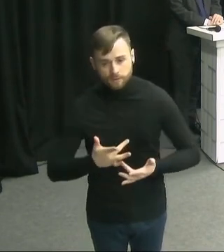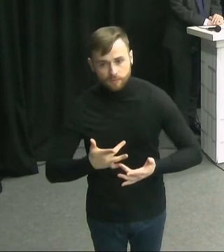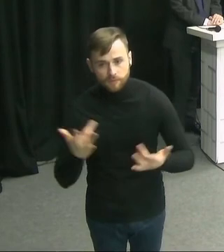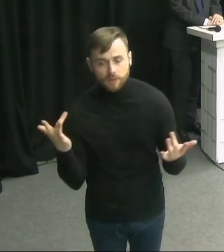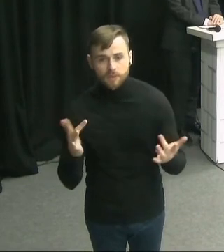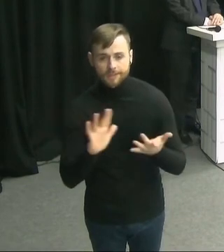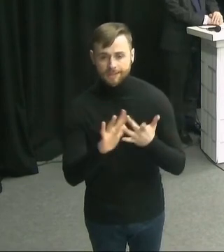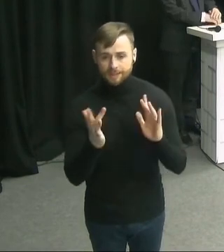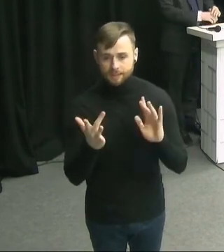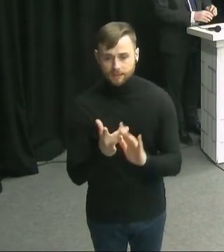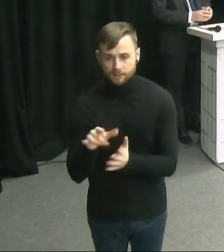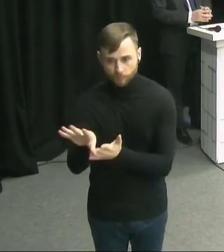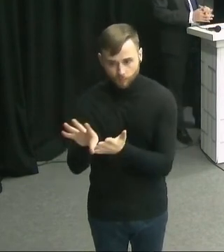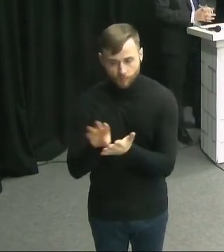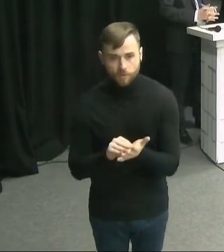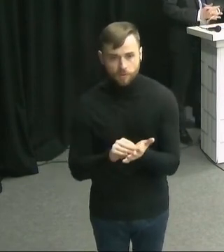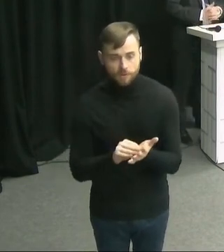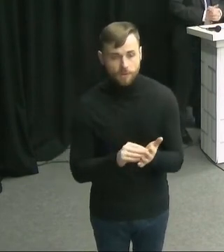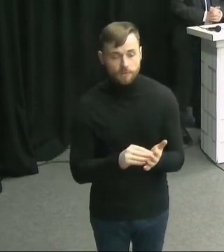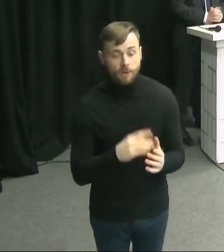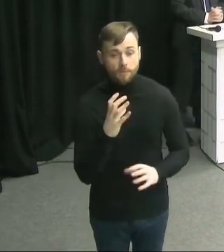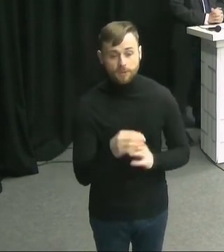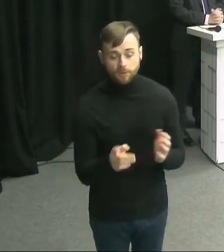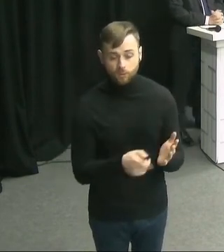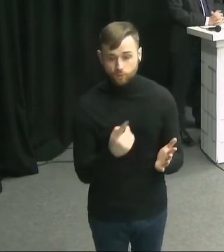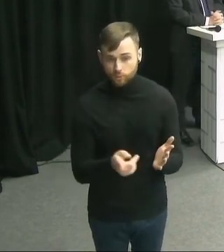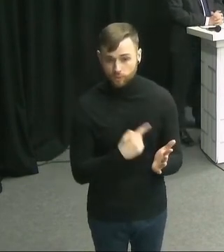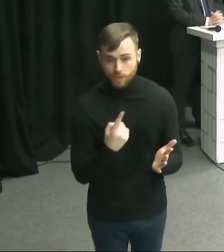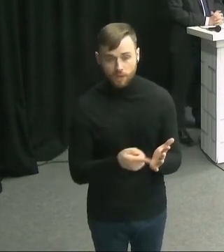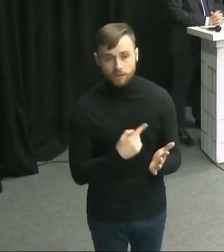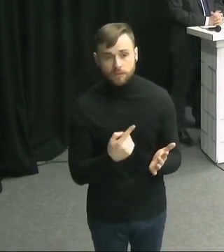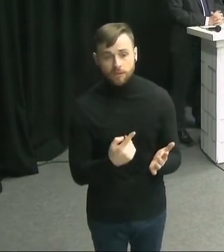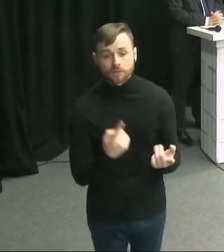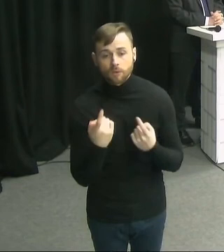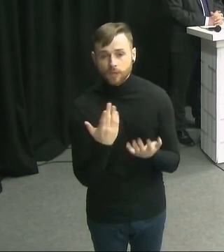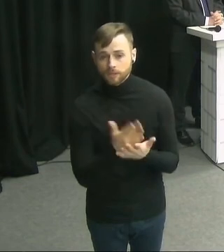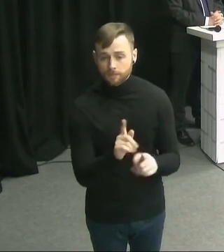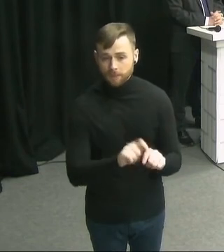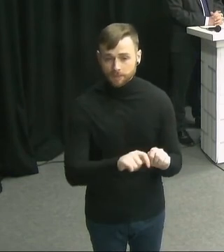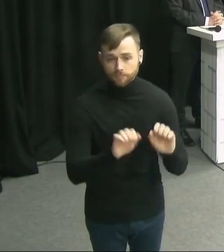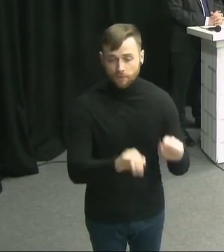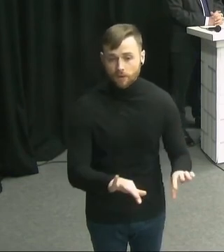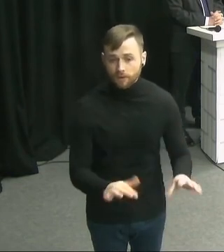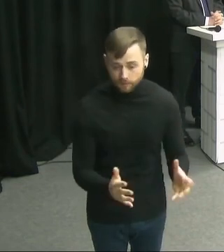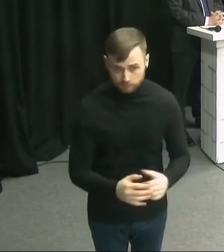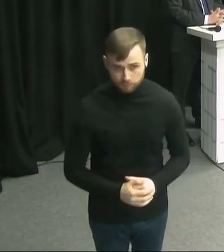of published articles. The journals have ways to check